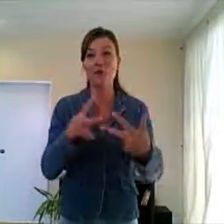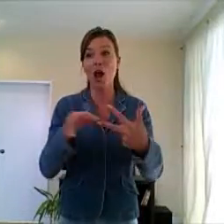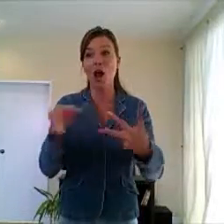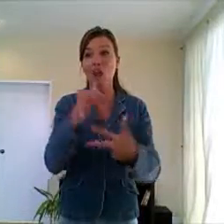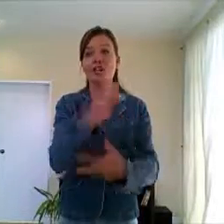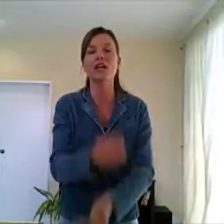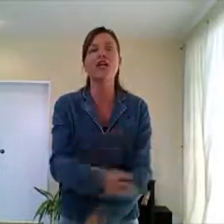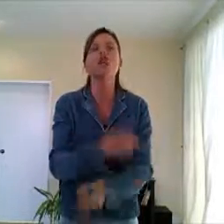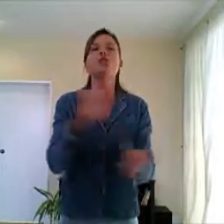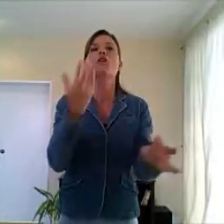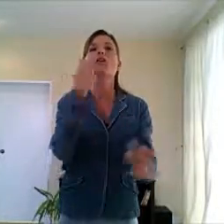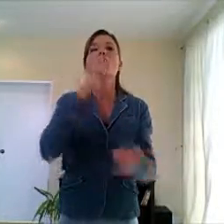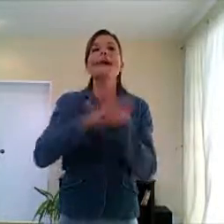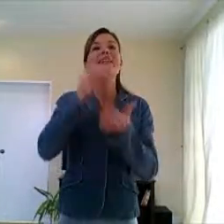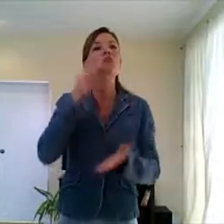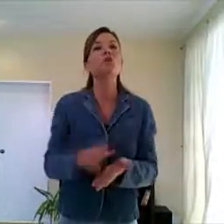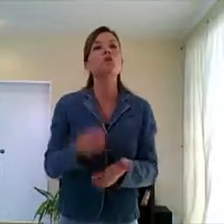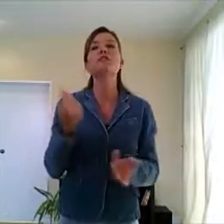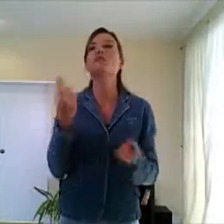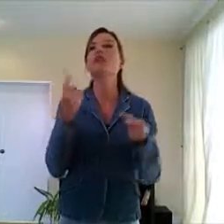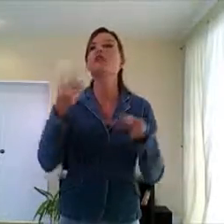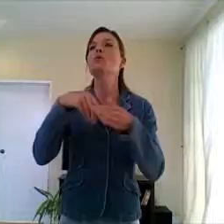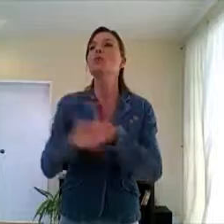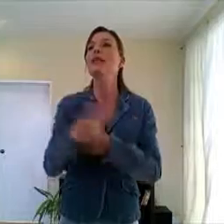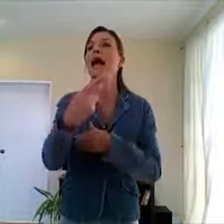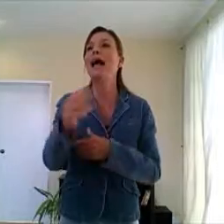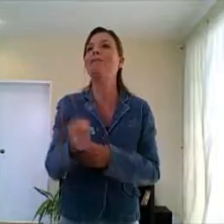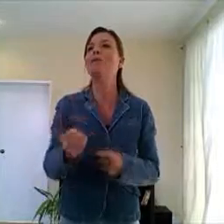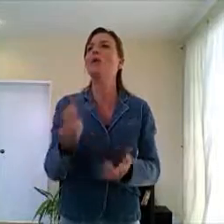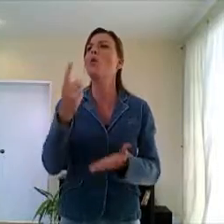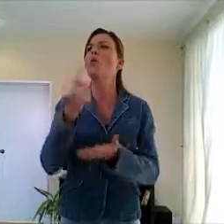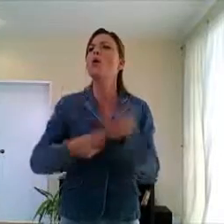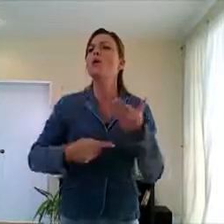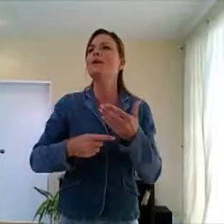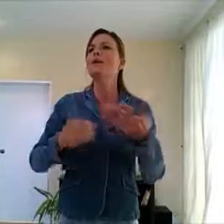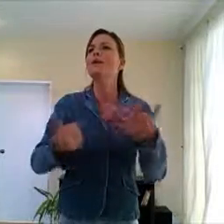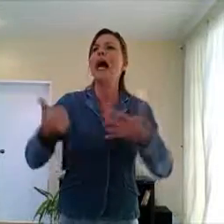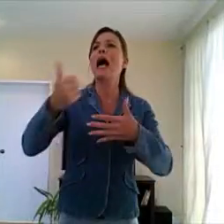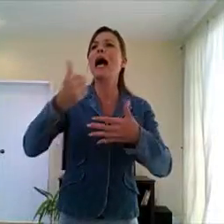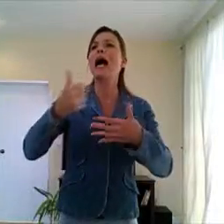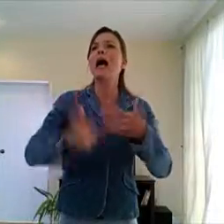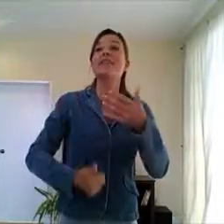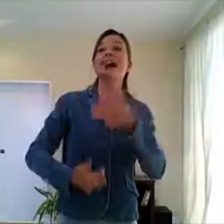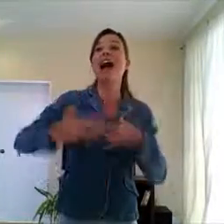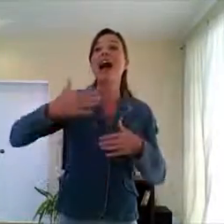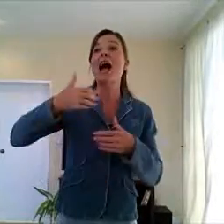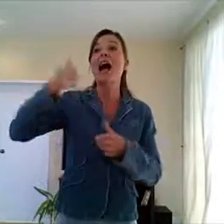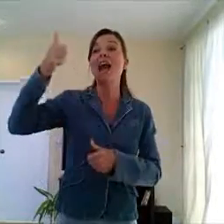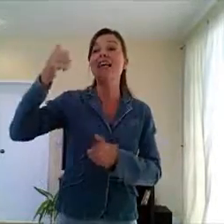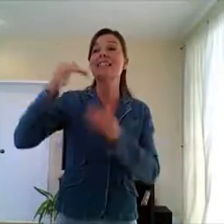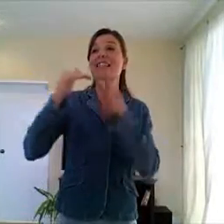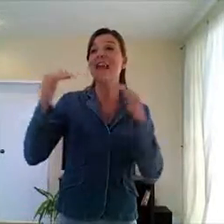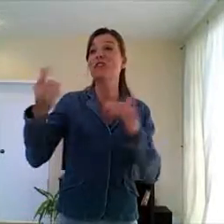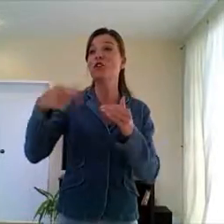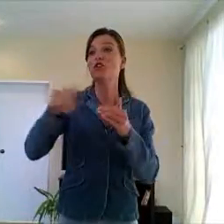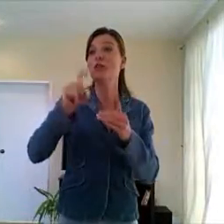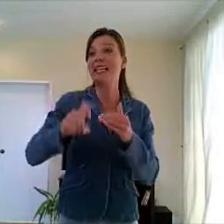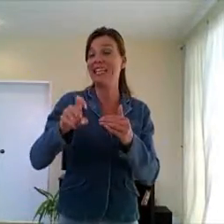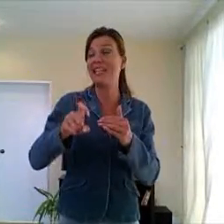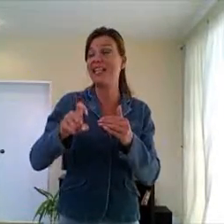when you were in high school, what was the highest level that you generally had to operate in order to make A's and B's in